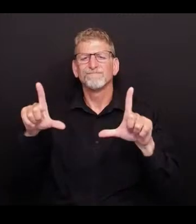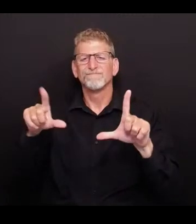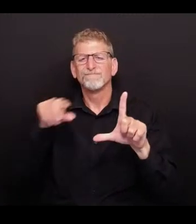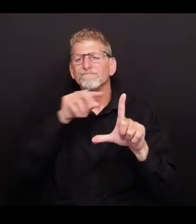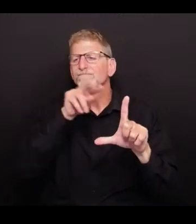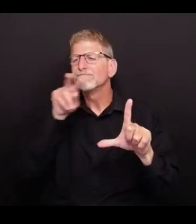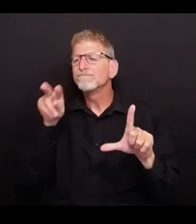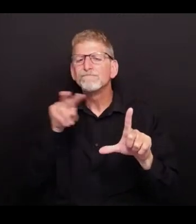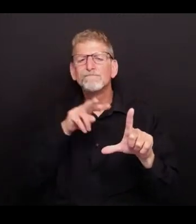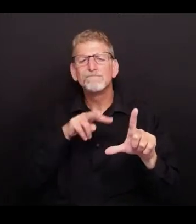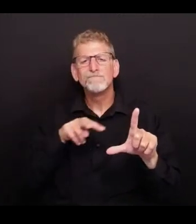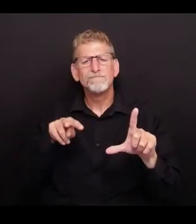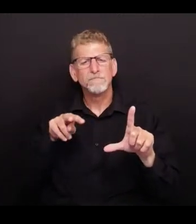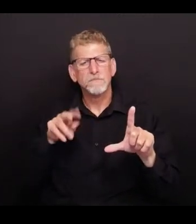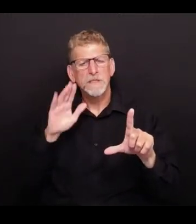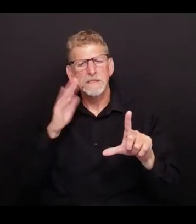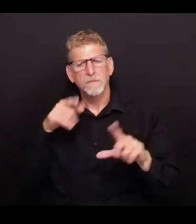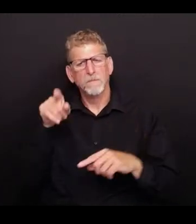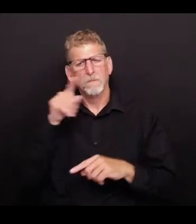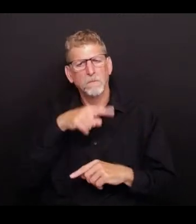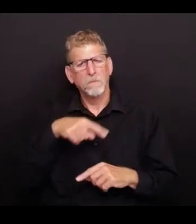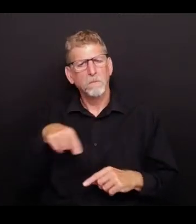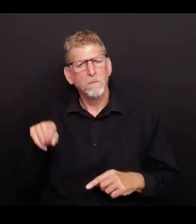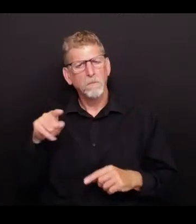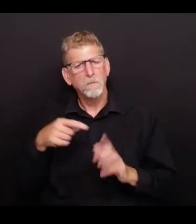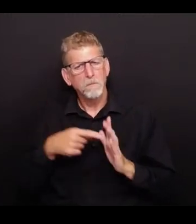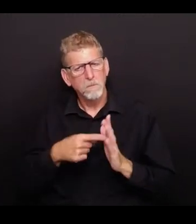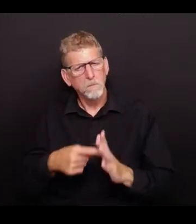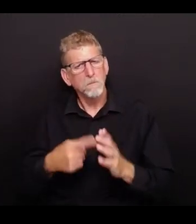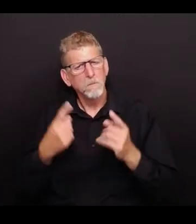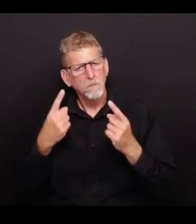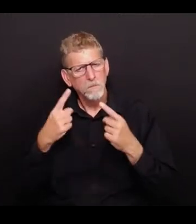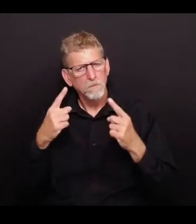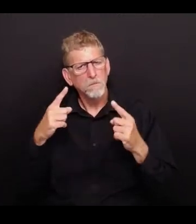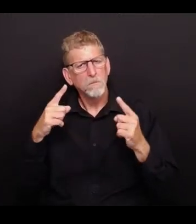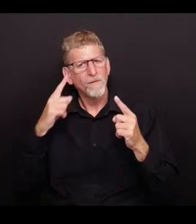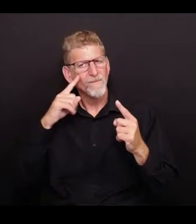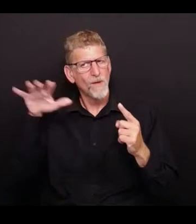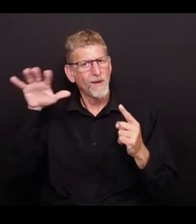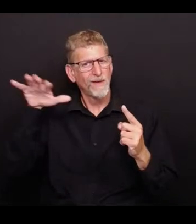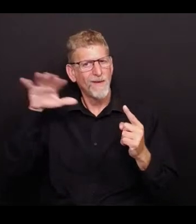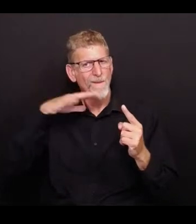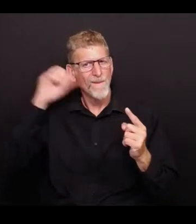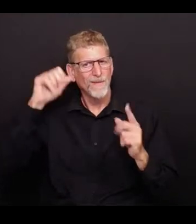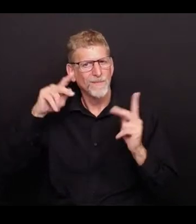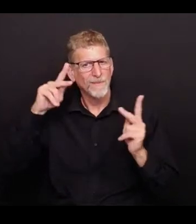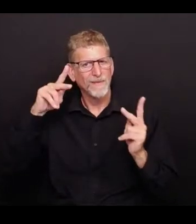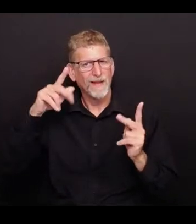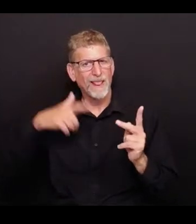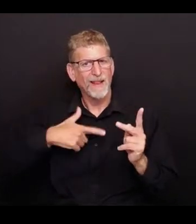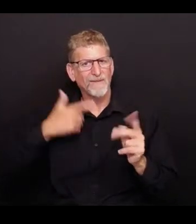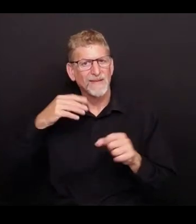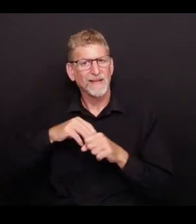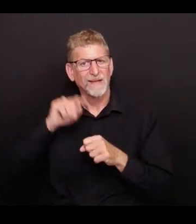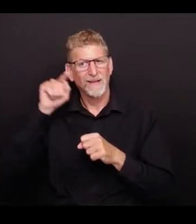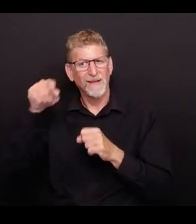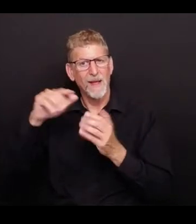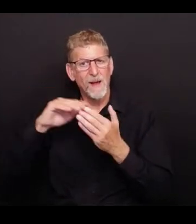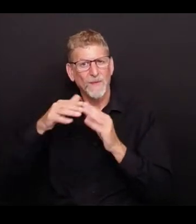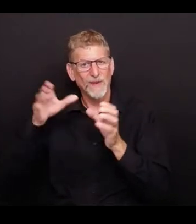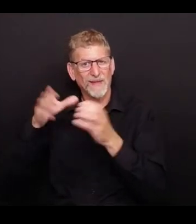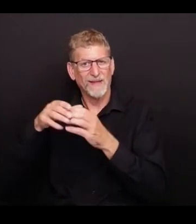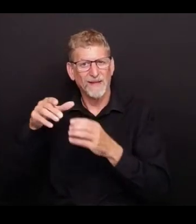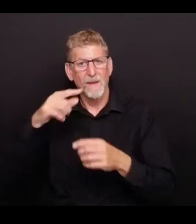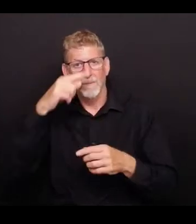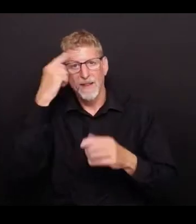like there's been progress made in getting older people in communities of color, particularly